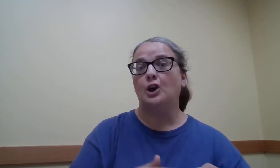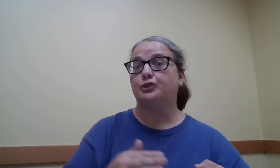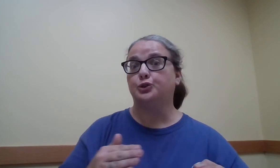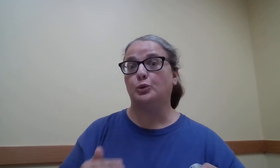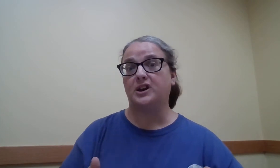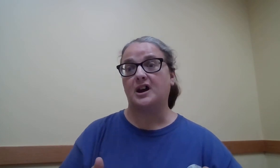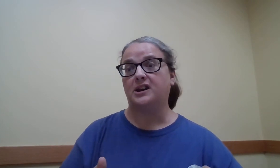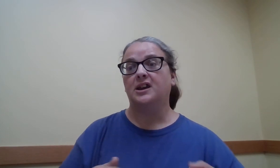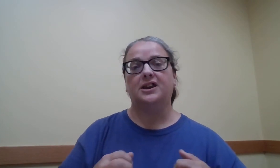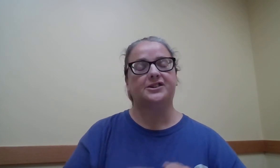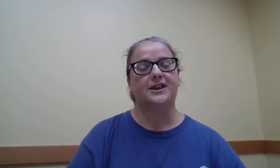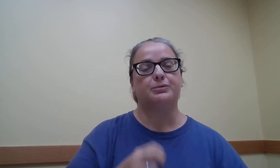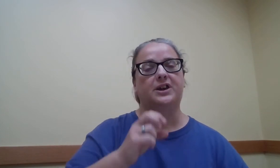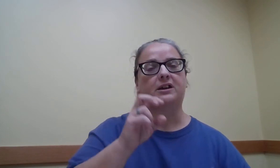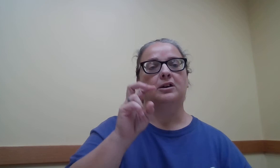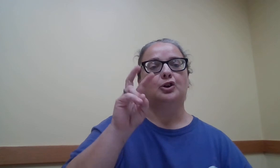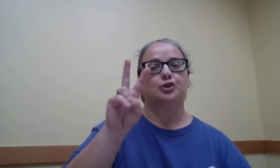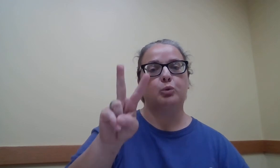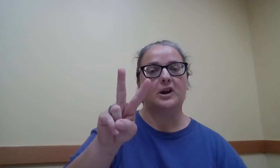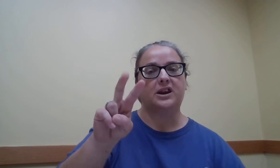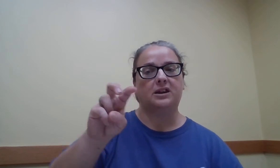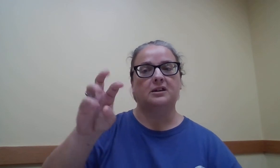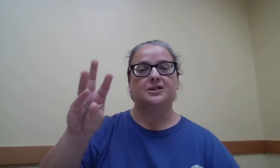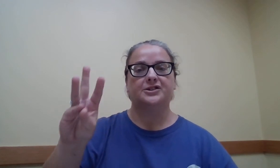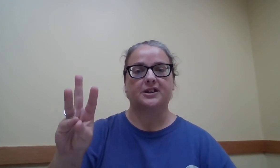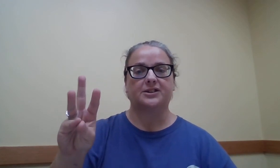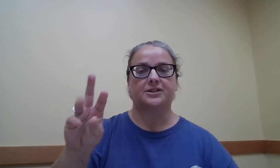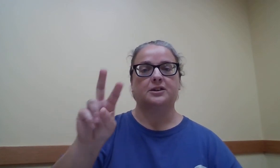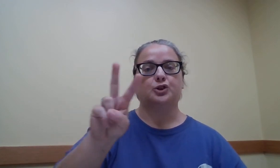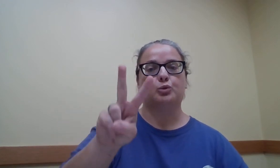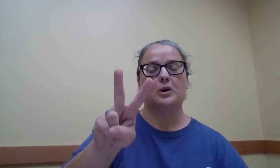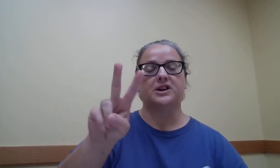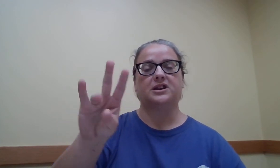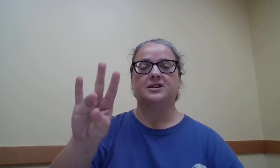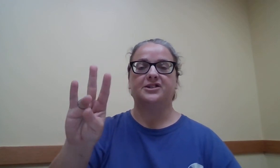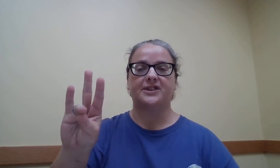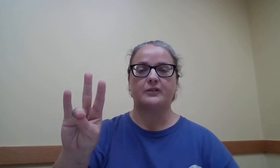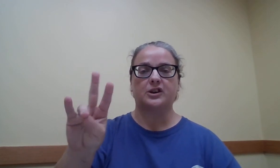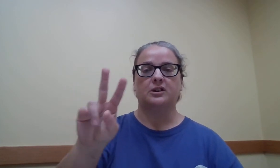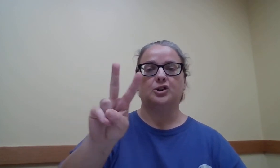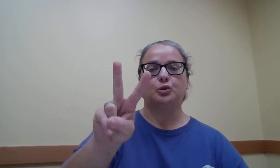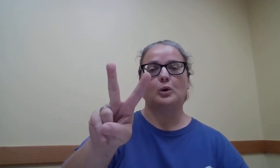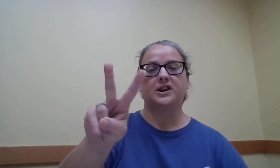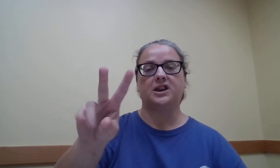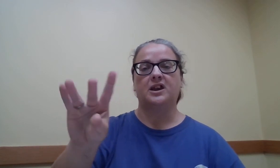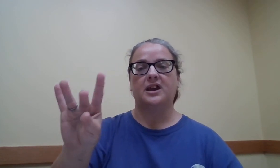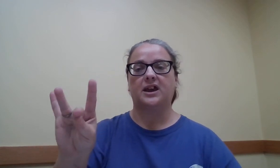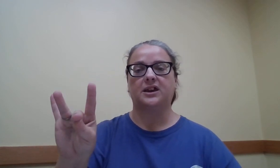through 29 is the same thing. 26, 27,